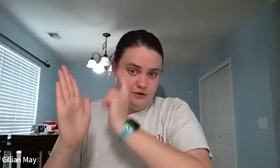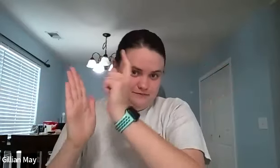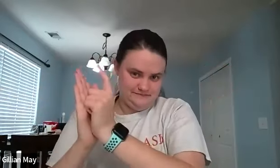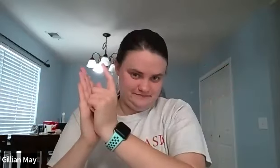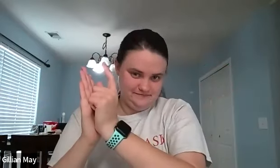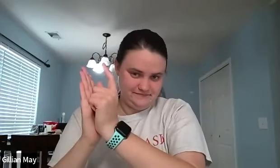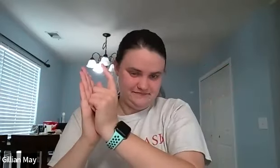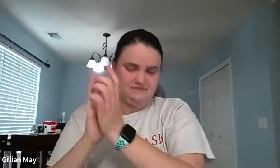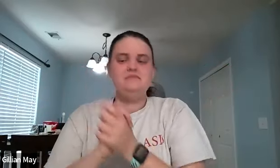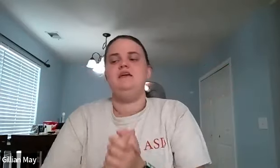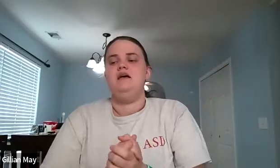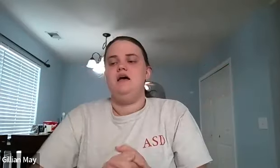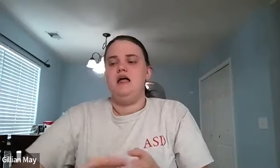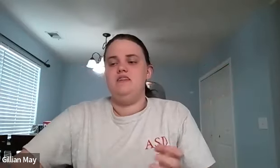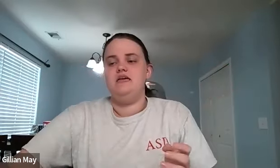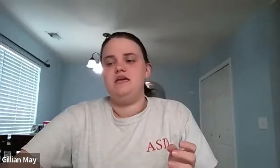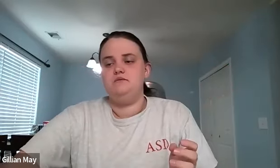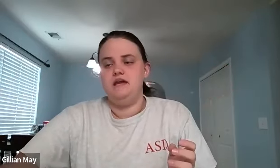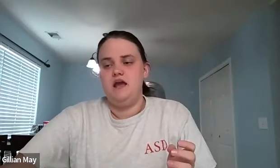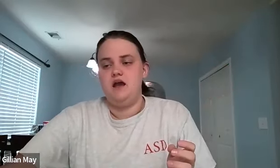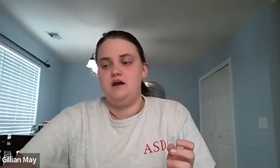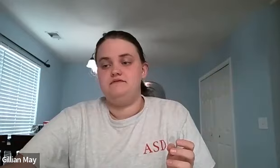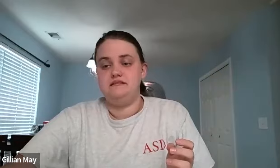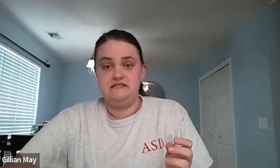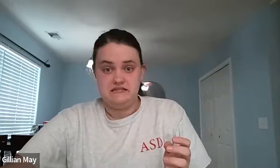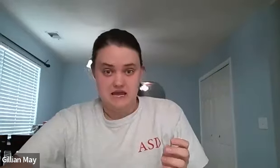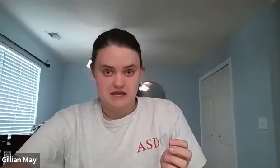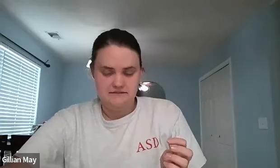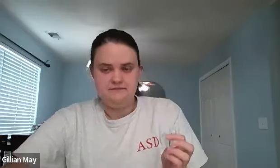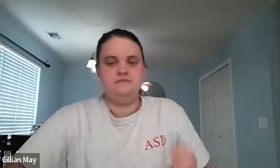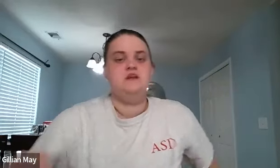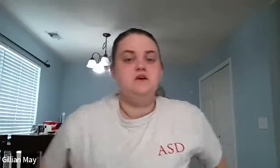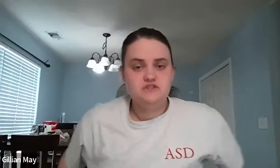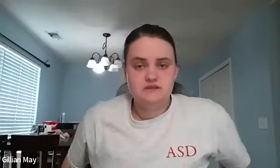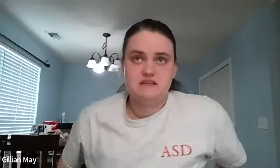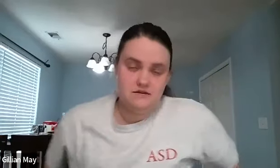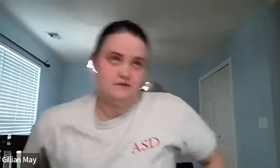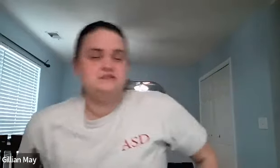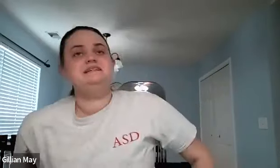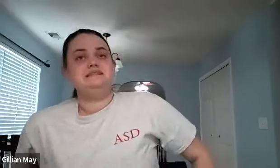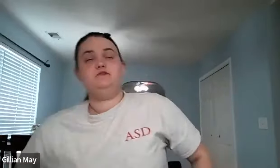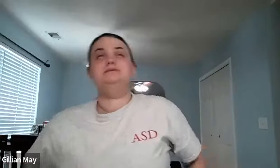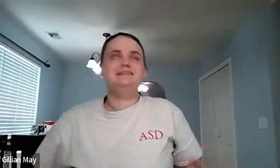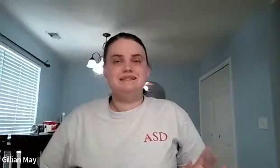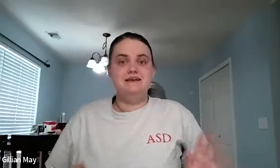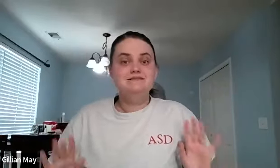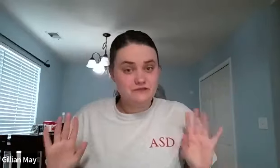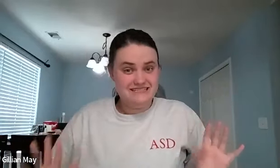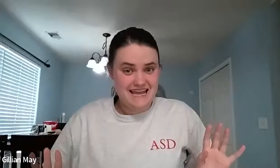hour. And then we have day. So the sign for not today, for